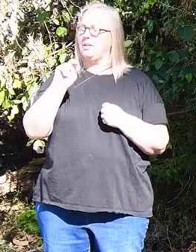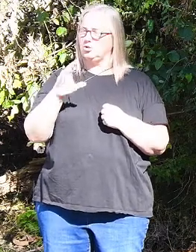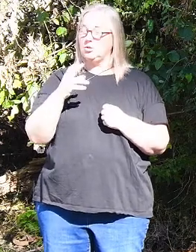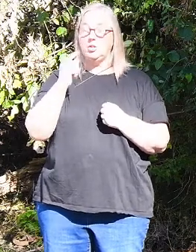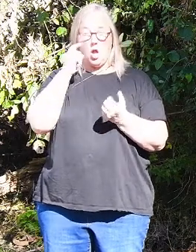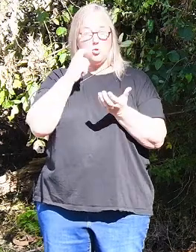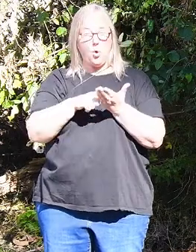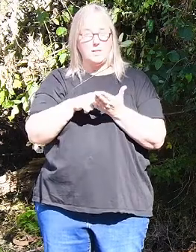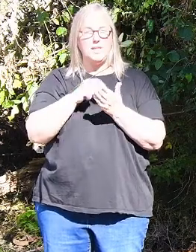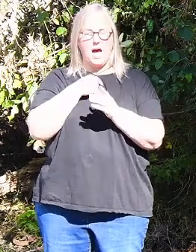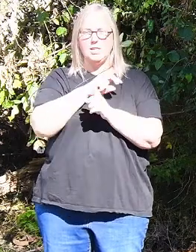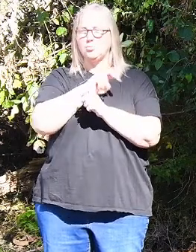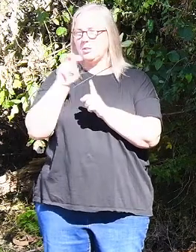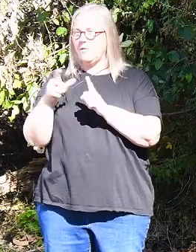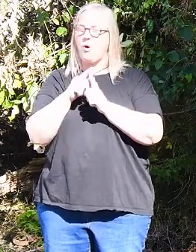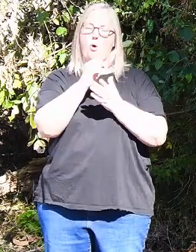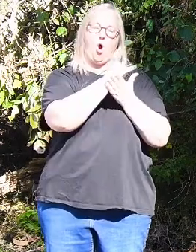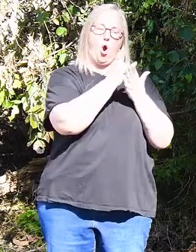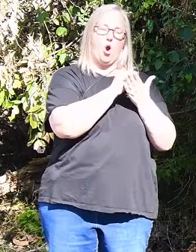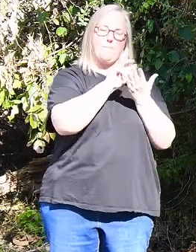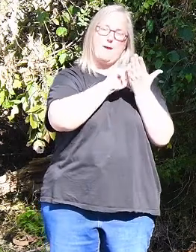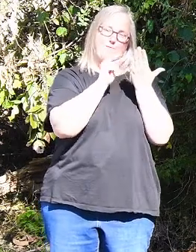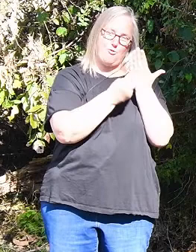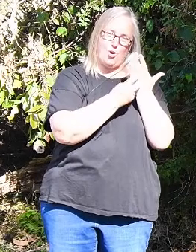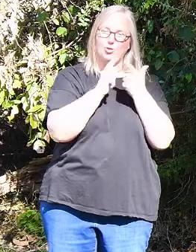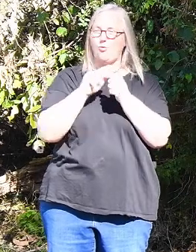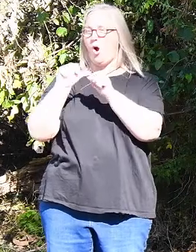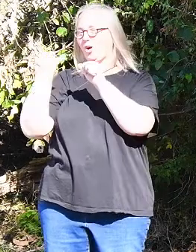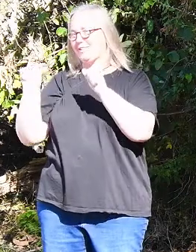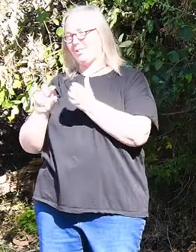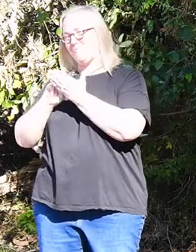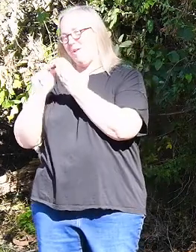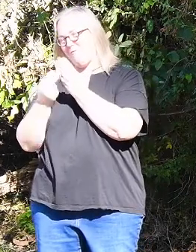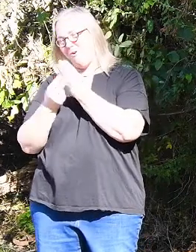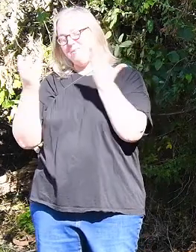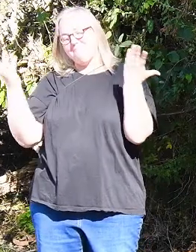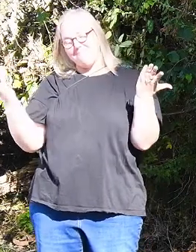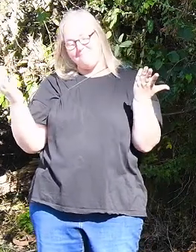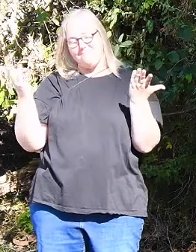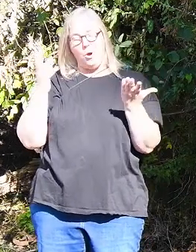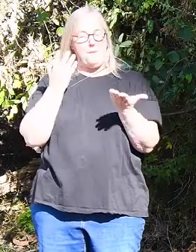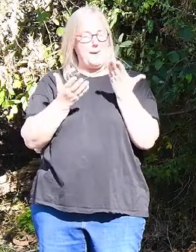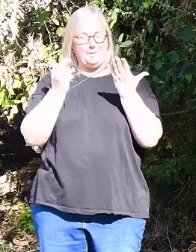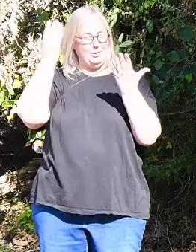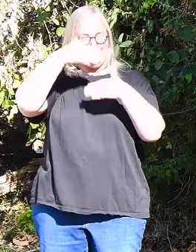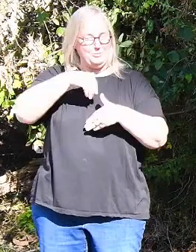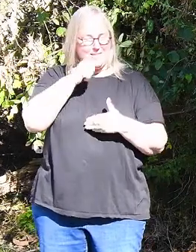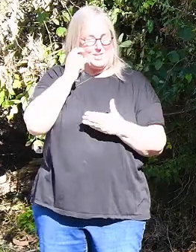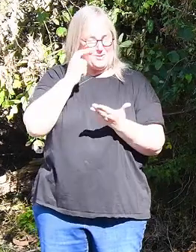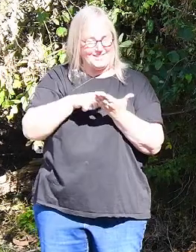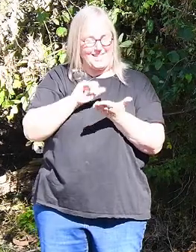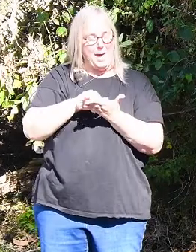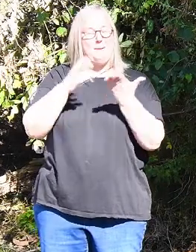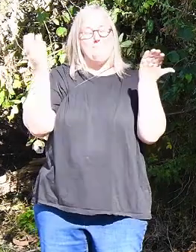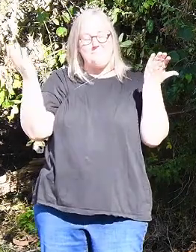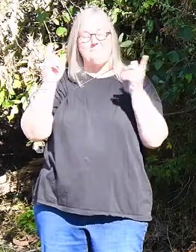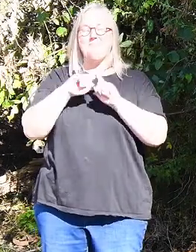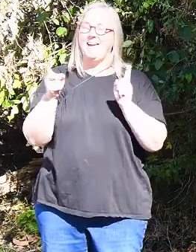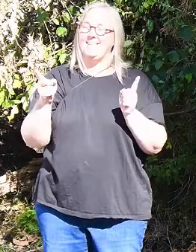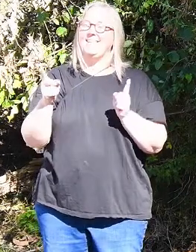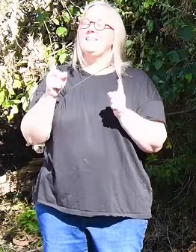notice I switched from an art metaphor to an architecture metaphor, but or maybe you didn't notice that. But